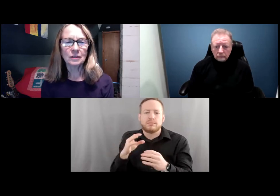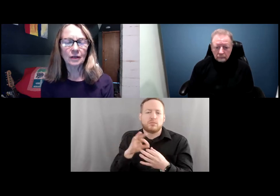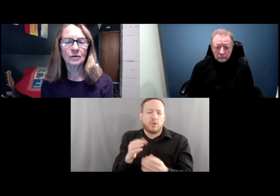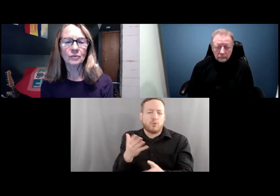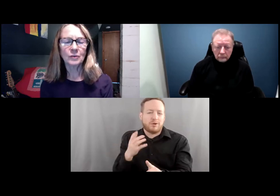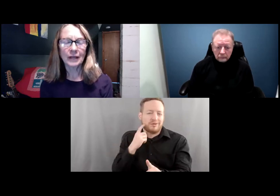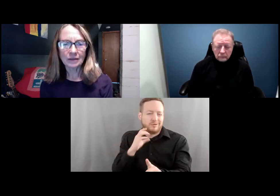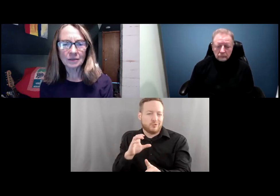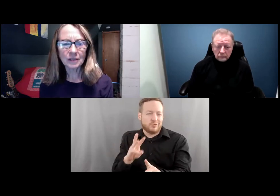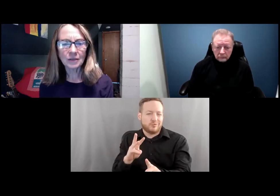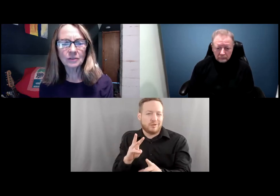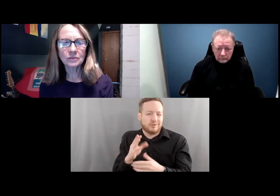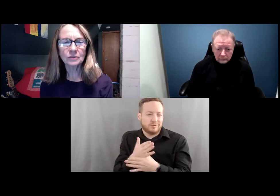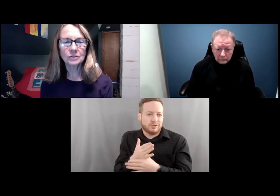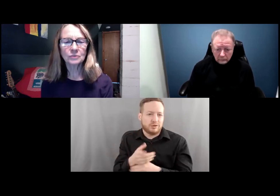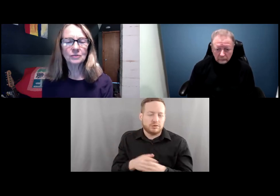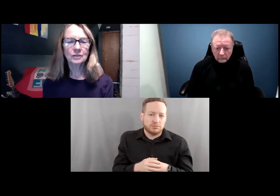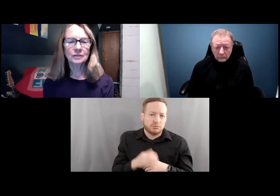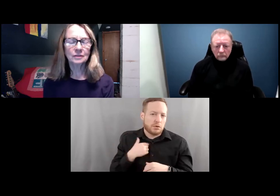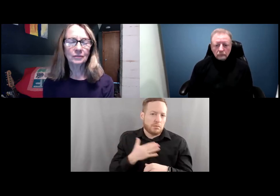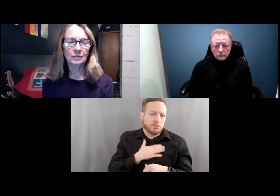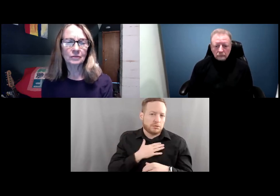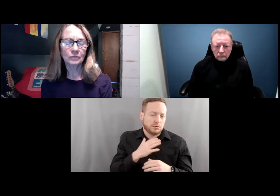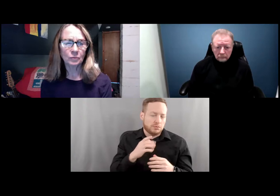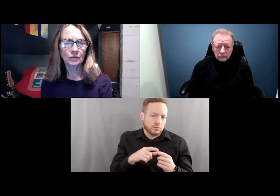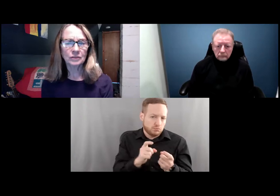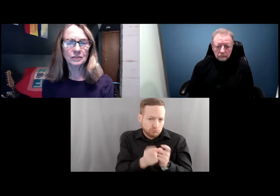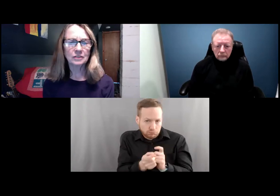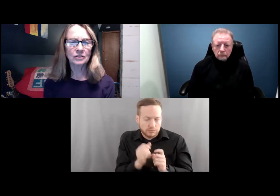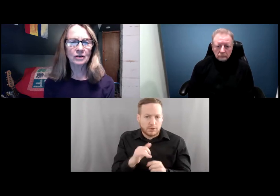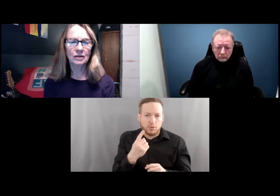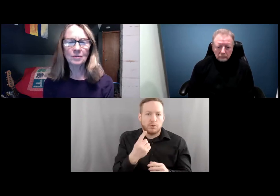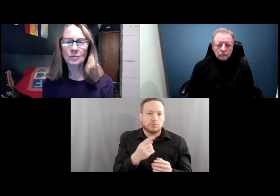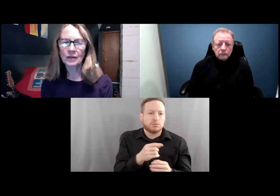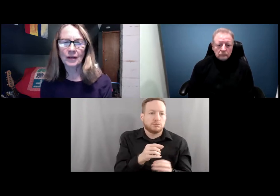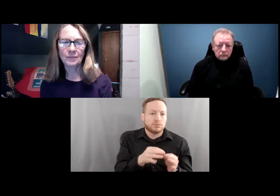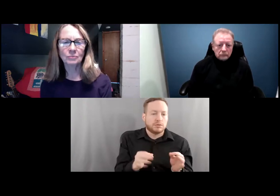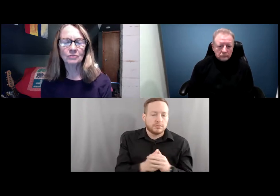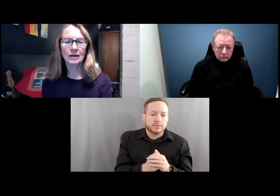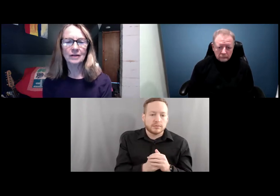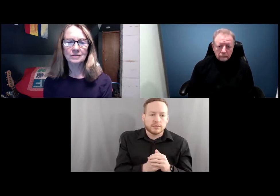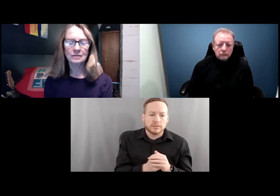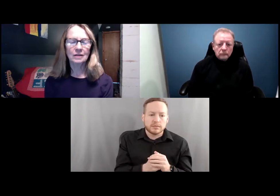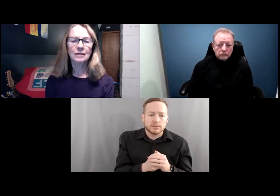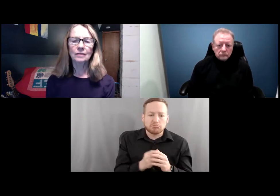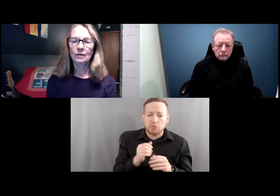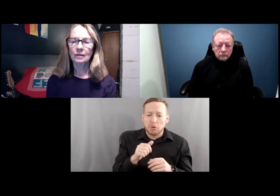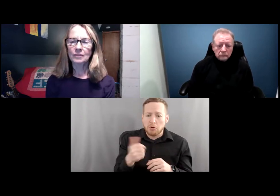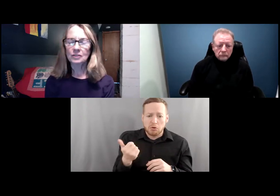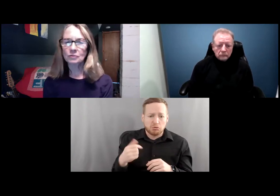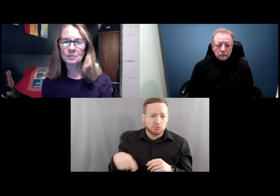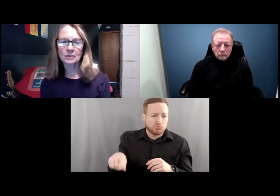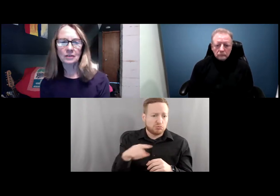interested, I don't know if we want to add some language, or do we want, with what Christine shared, I'd be more than happy to revise